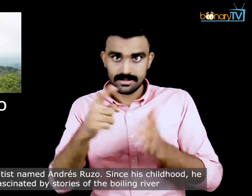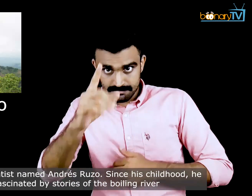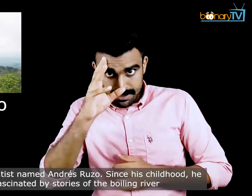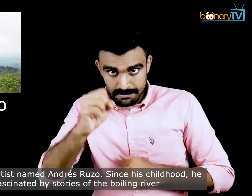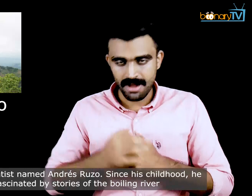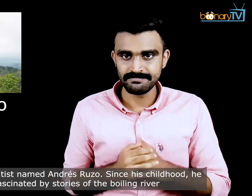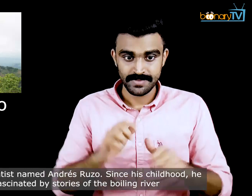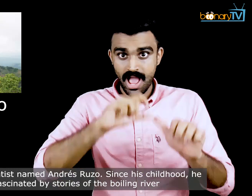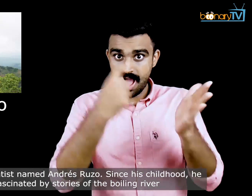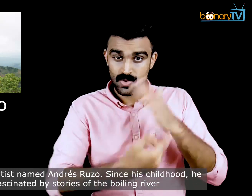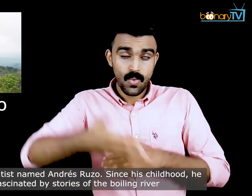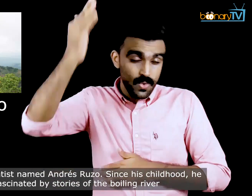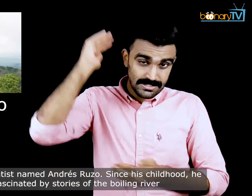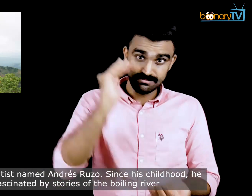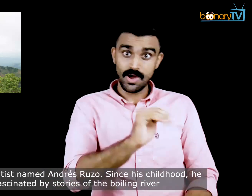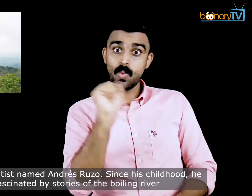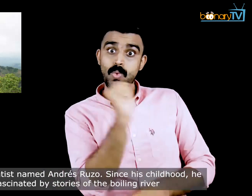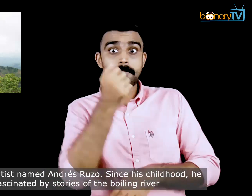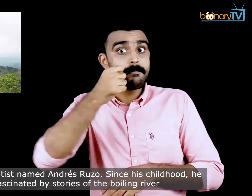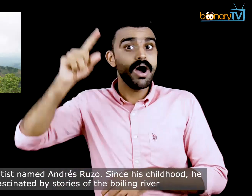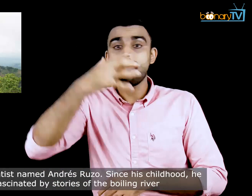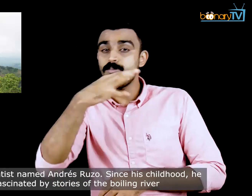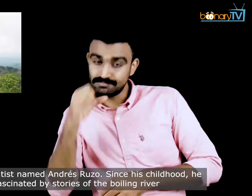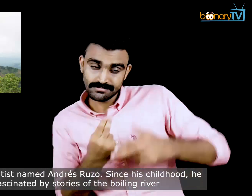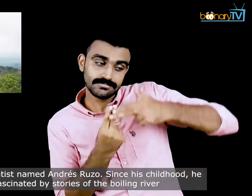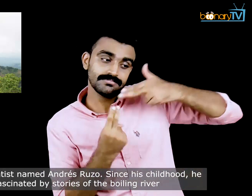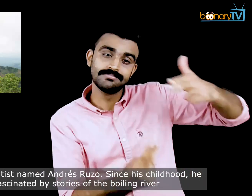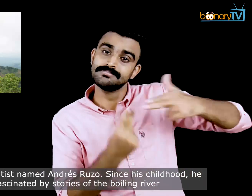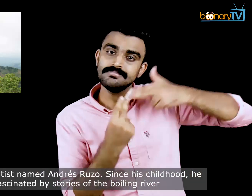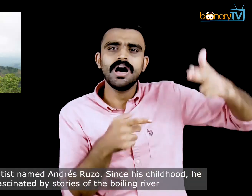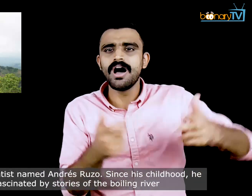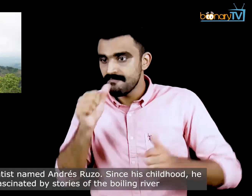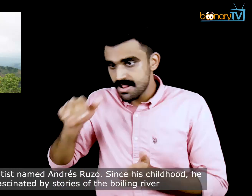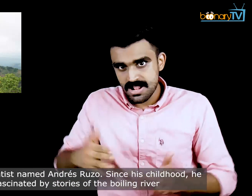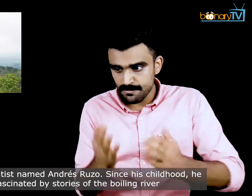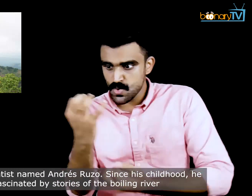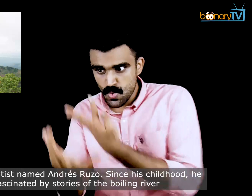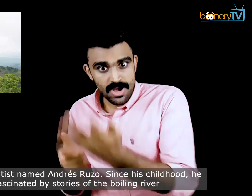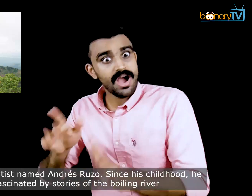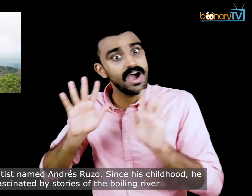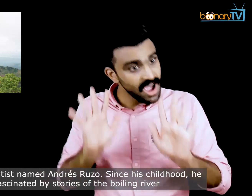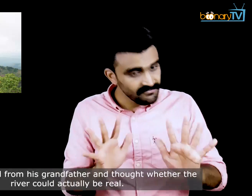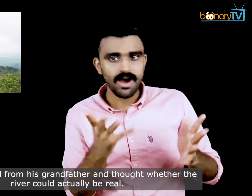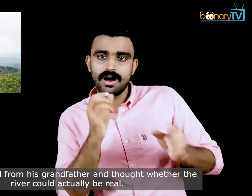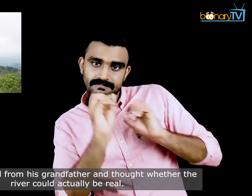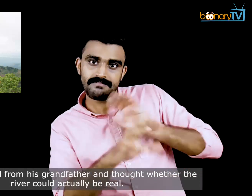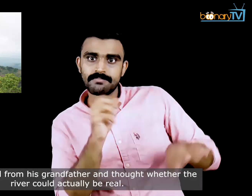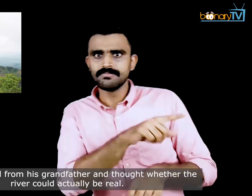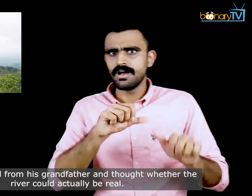Since his childhood, he was fascinated by stories of the boiling river, which he had heard from his